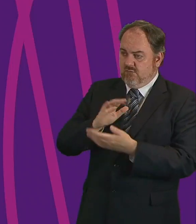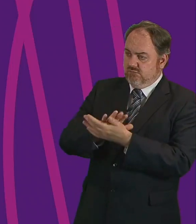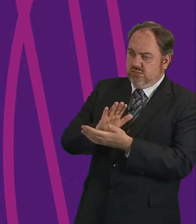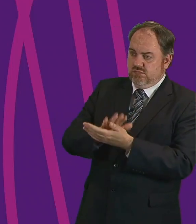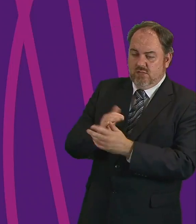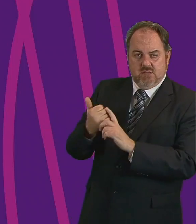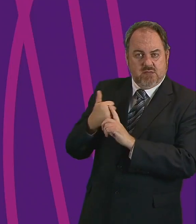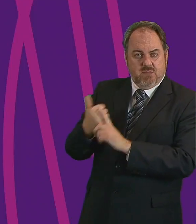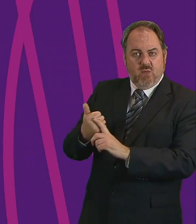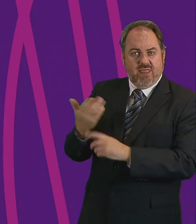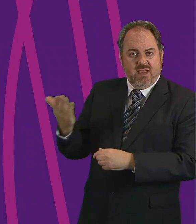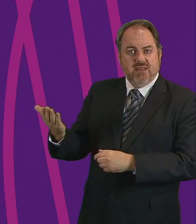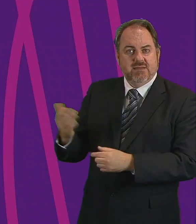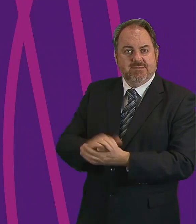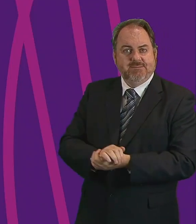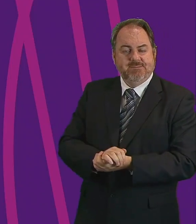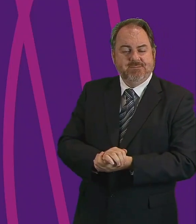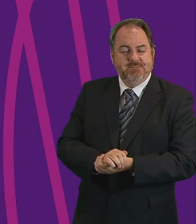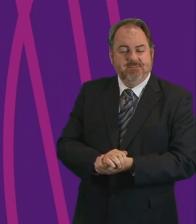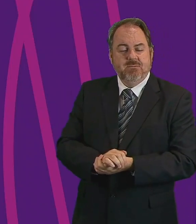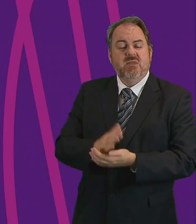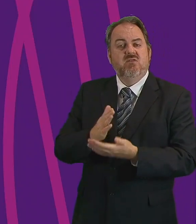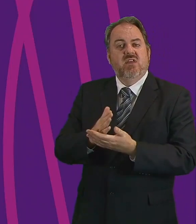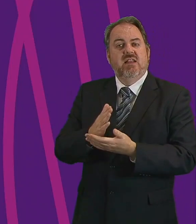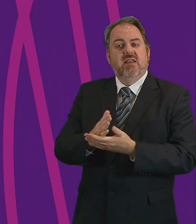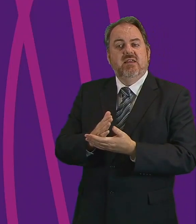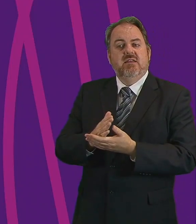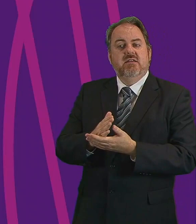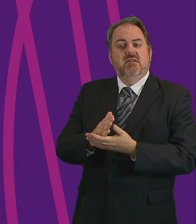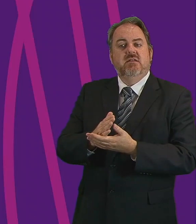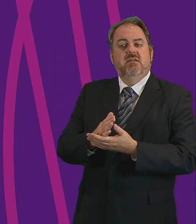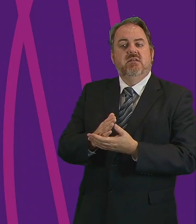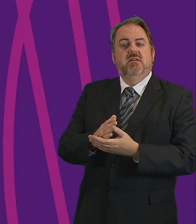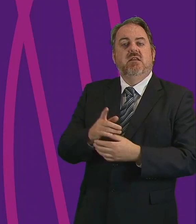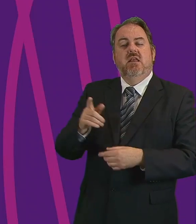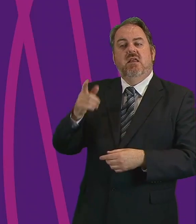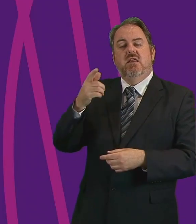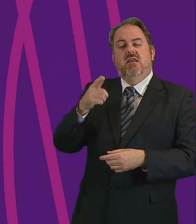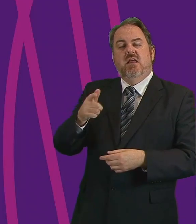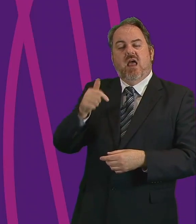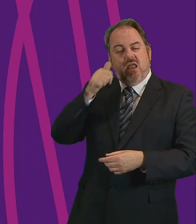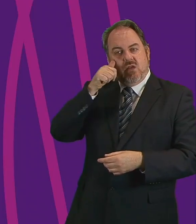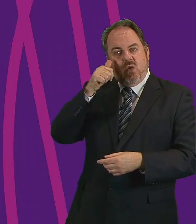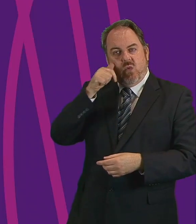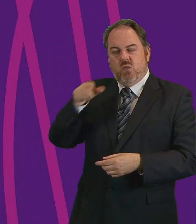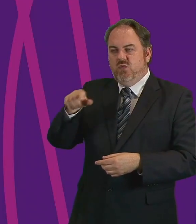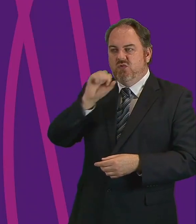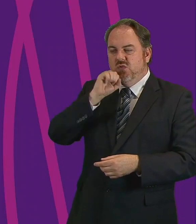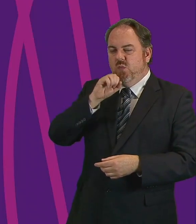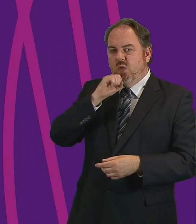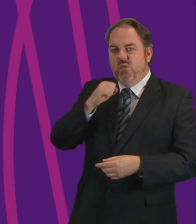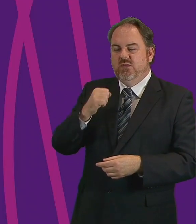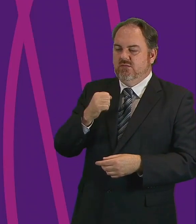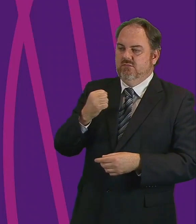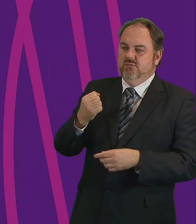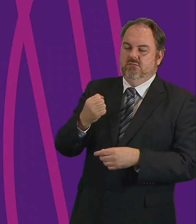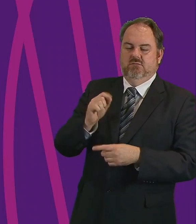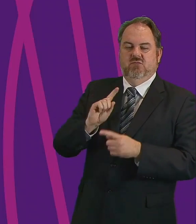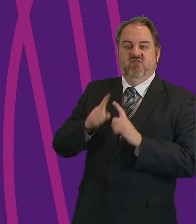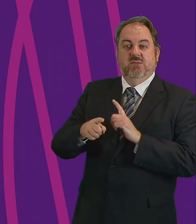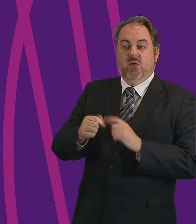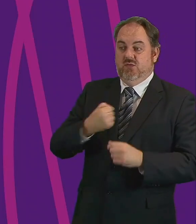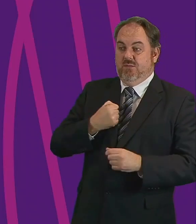to raise specifically with the Cabinet Secretary, and I don't expect her to intervene or necessarily respond in her closing remarks, but I hope it's something she will take into